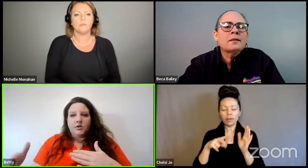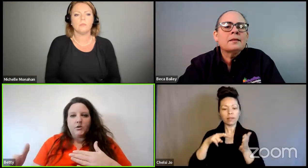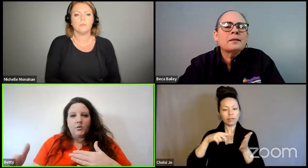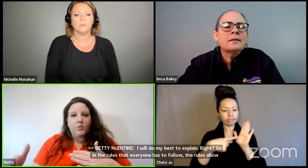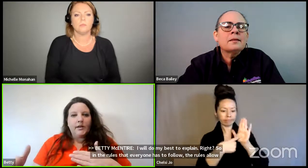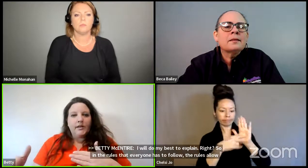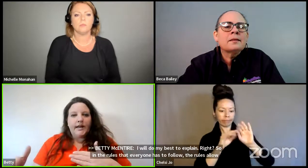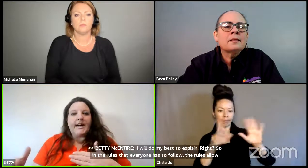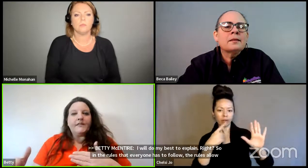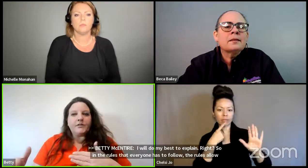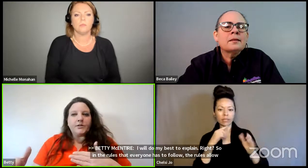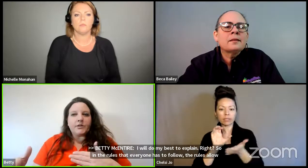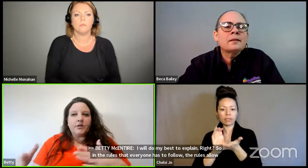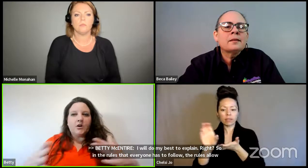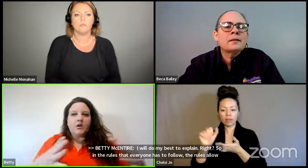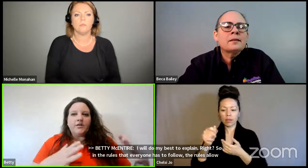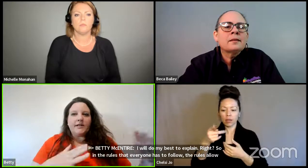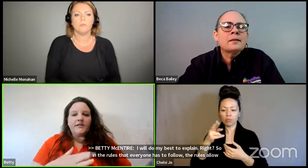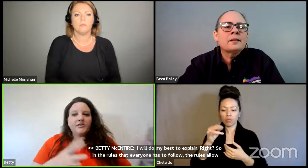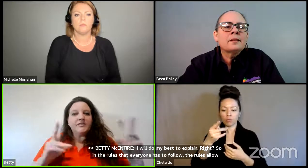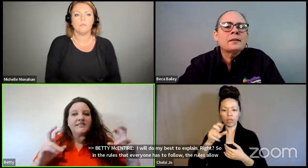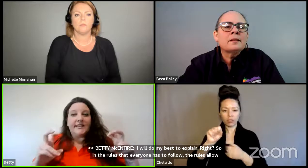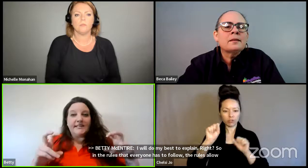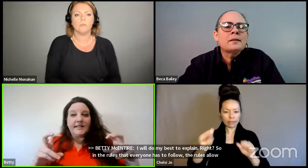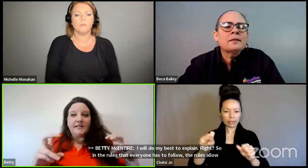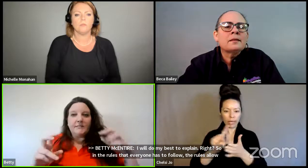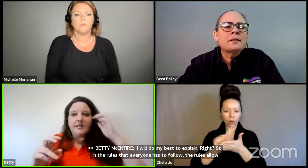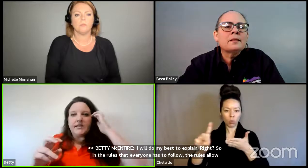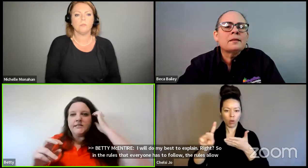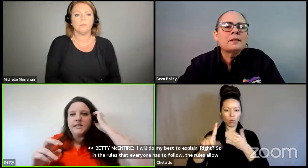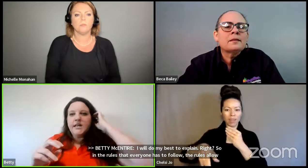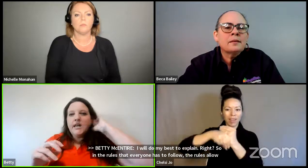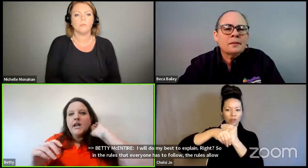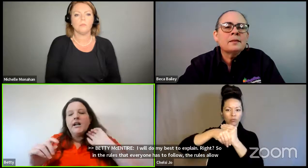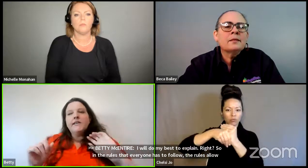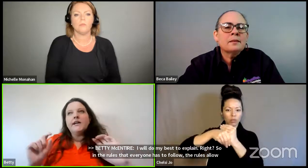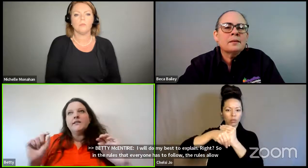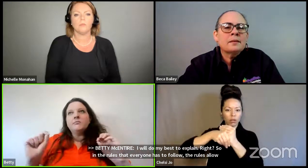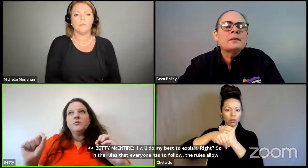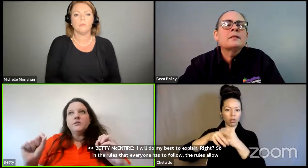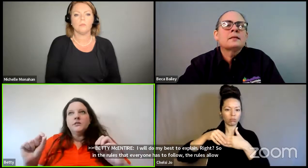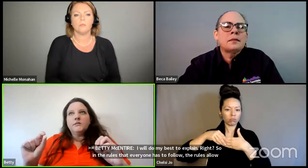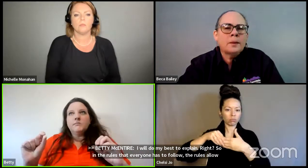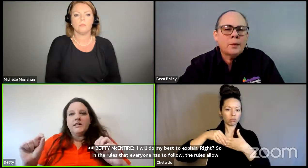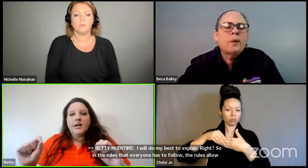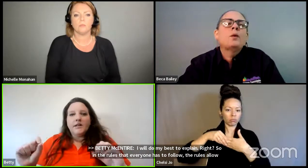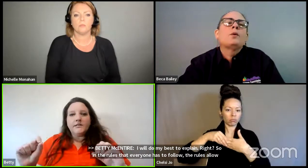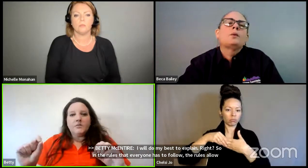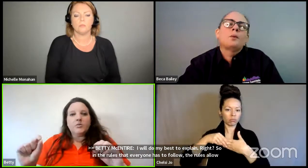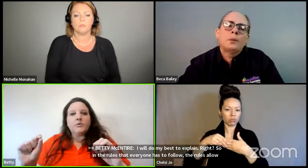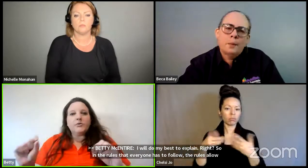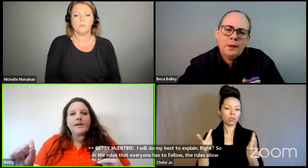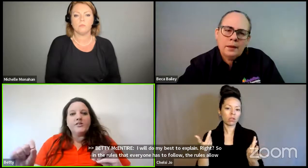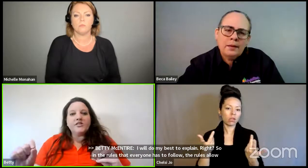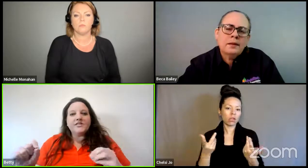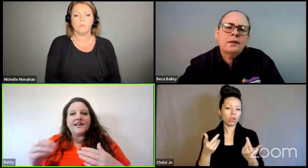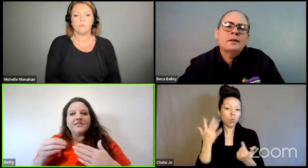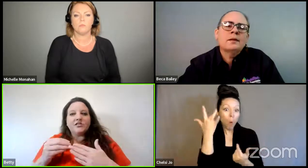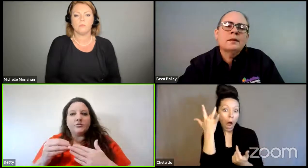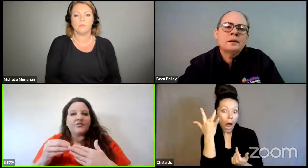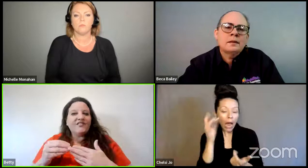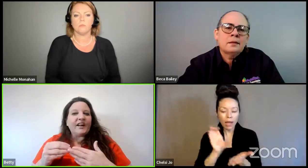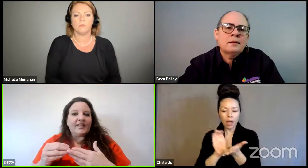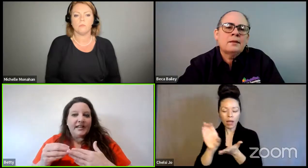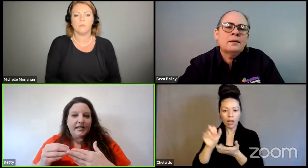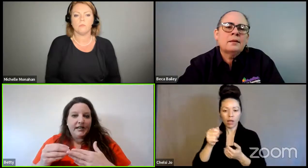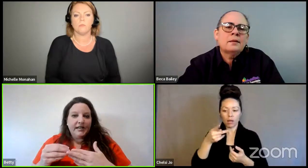to go a week after all the other standing committees. And that's mostly because appropriations has